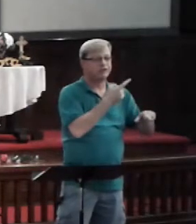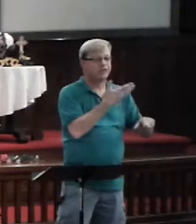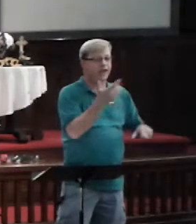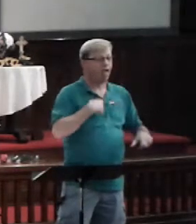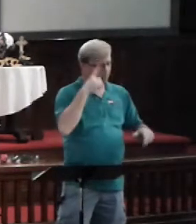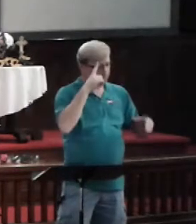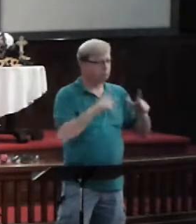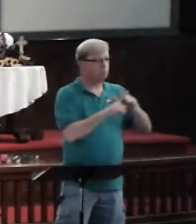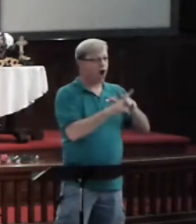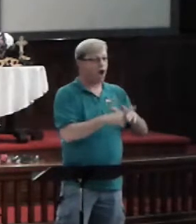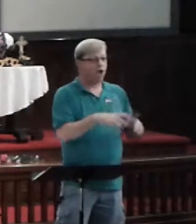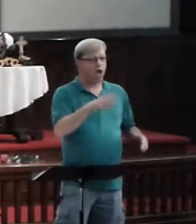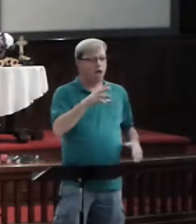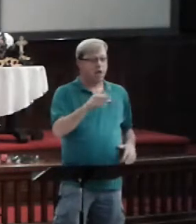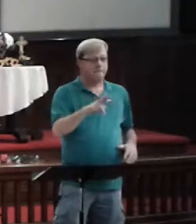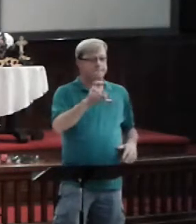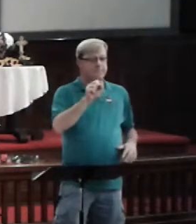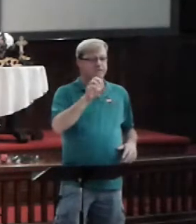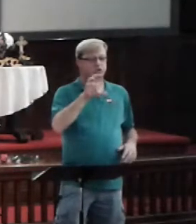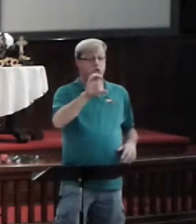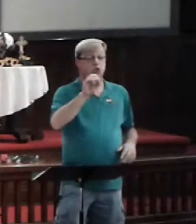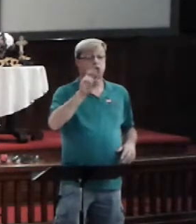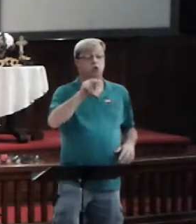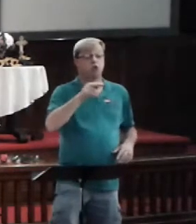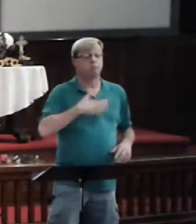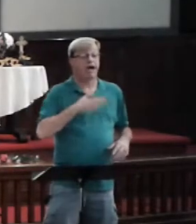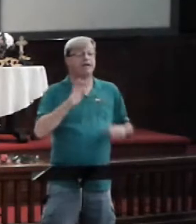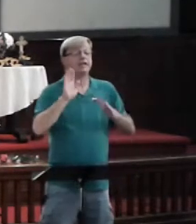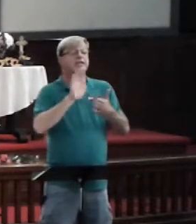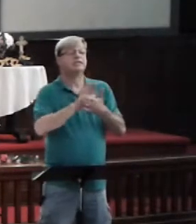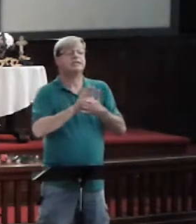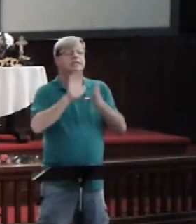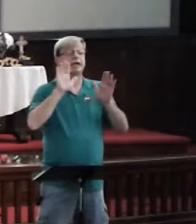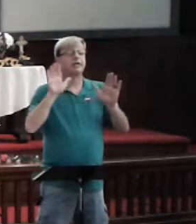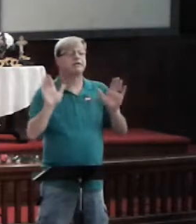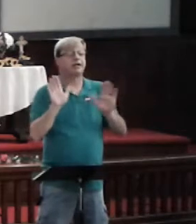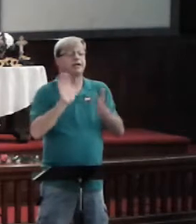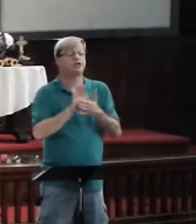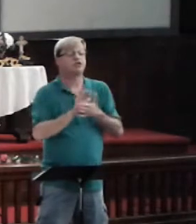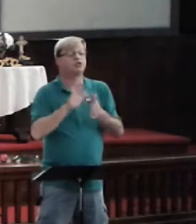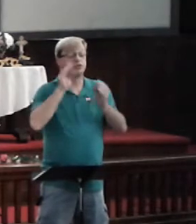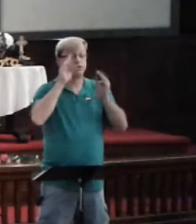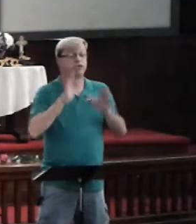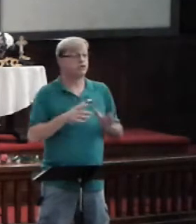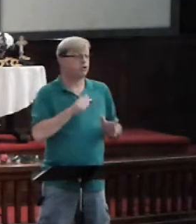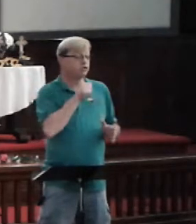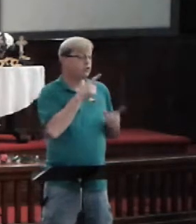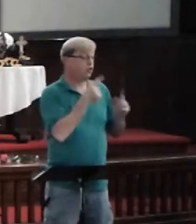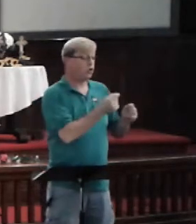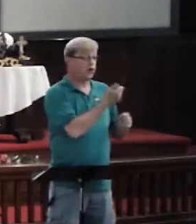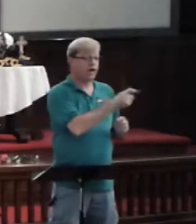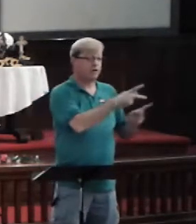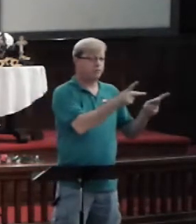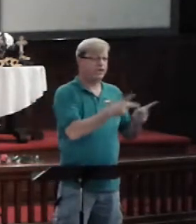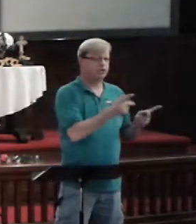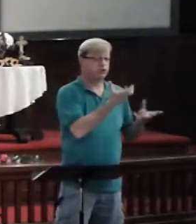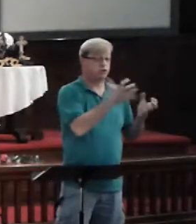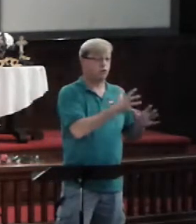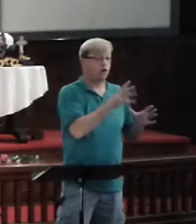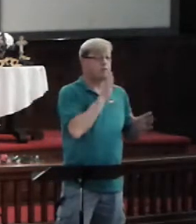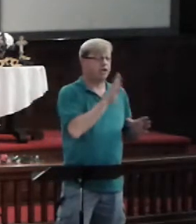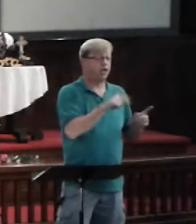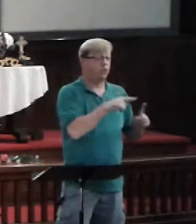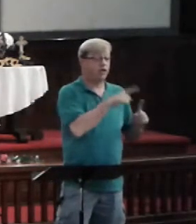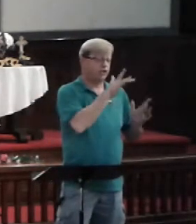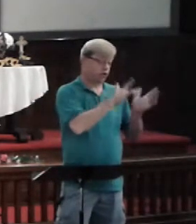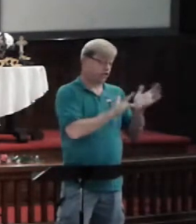mind is Mrs. Kuhn, my Sunday school teacher as a child, saying, don't ever go anywhere you wouldn't want to be when